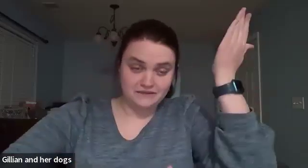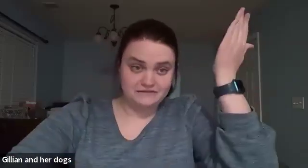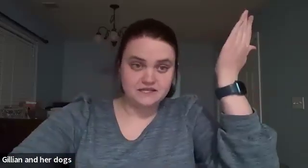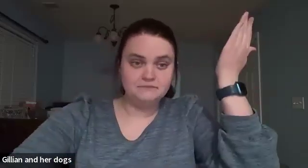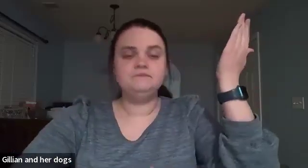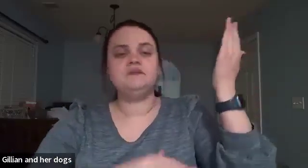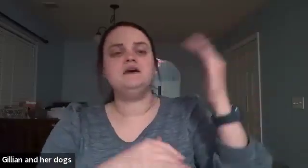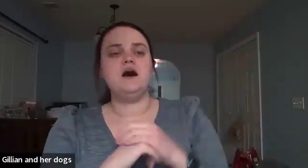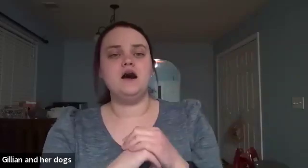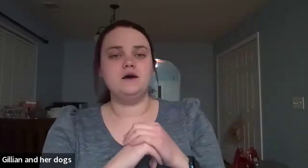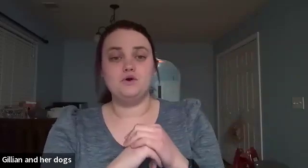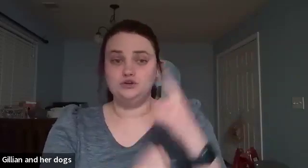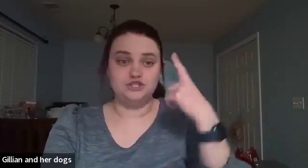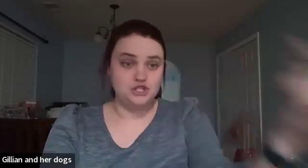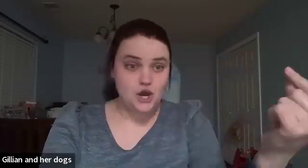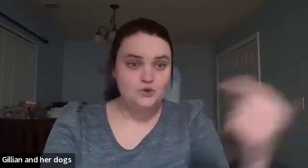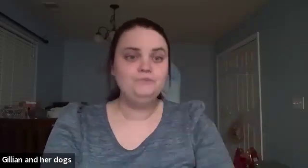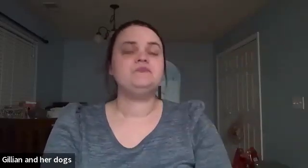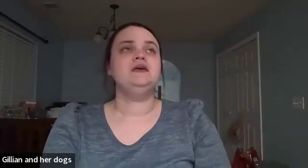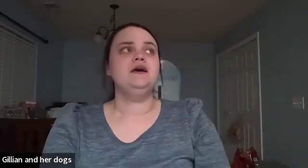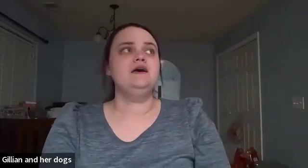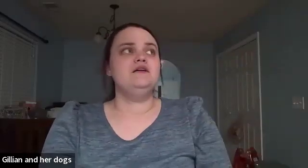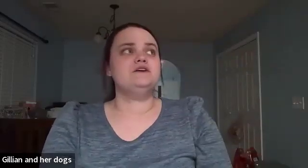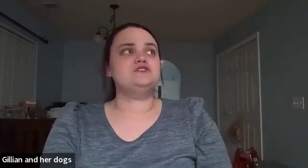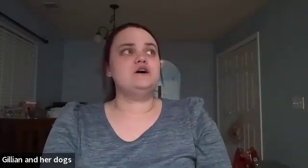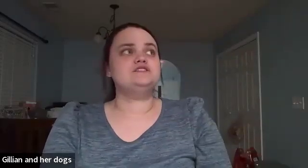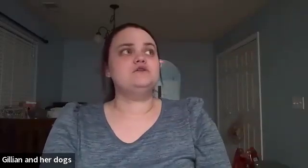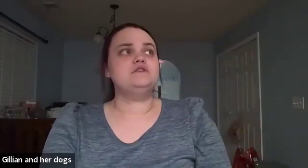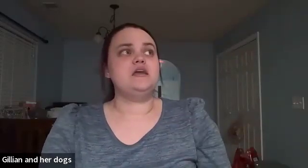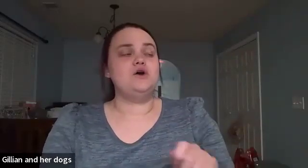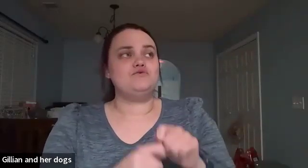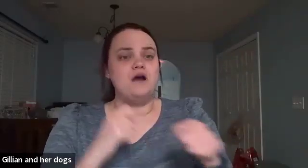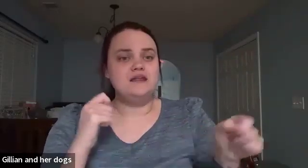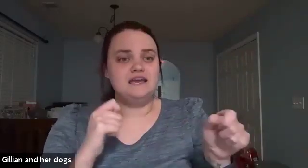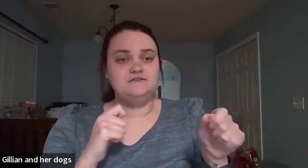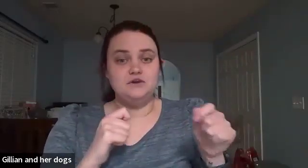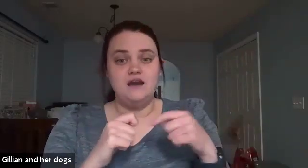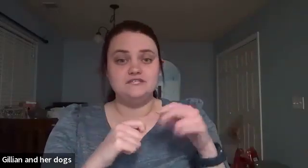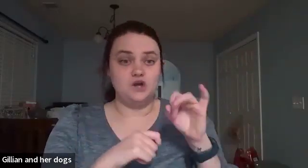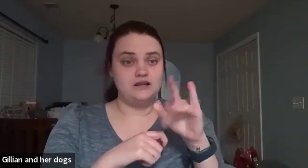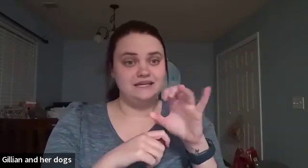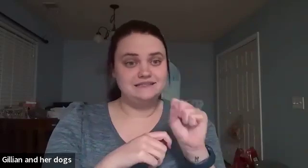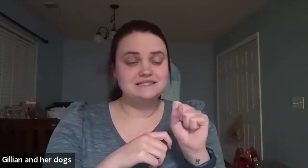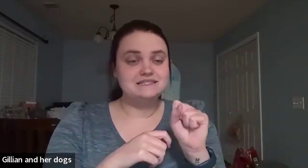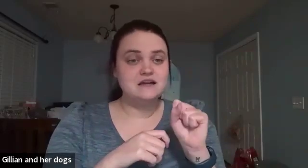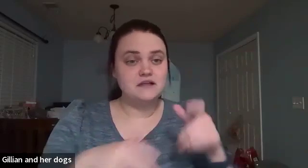I'm leaving. Or you just go. There's also the run, like if you have stockings and stuff,